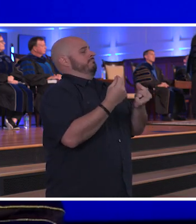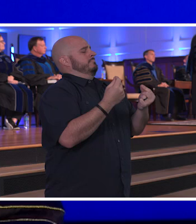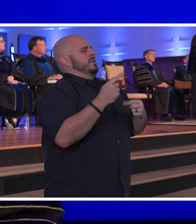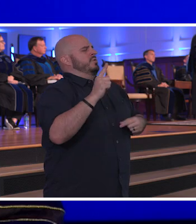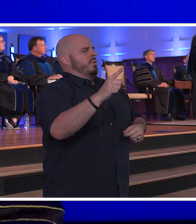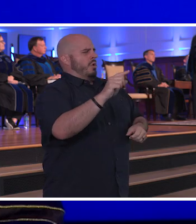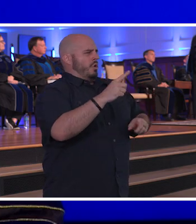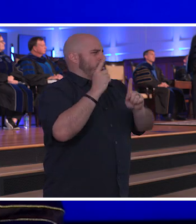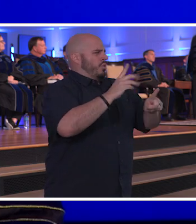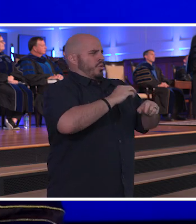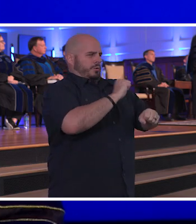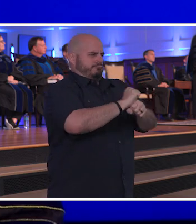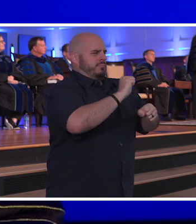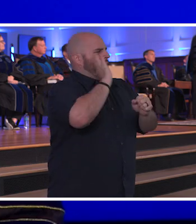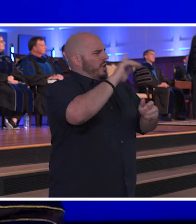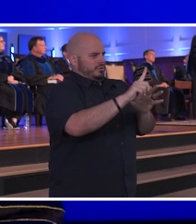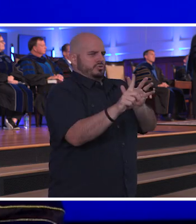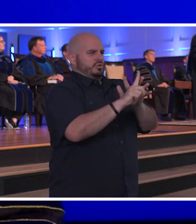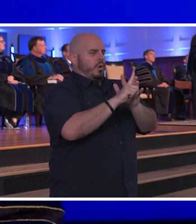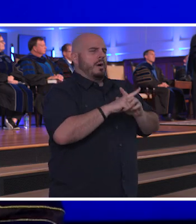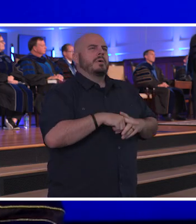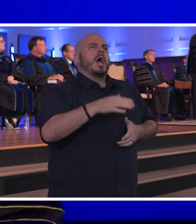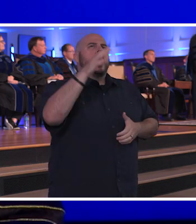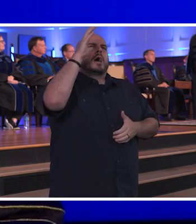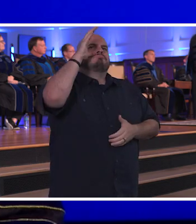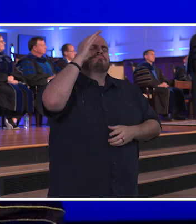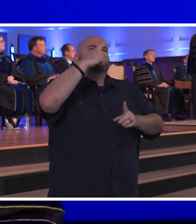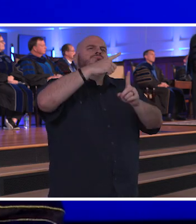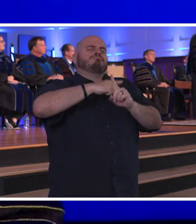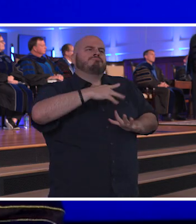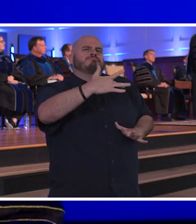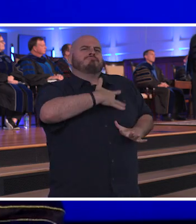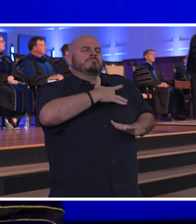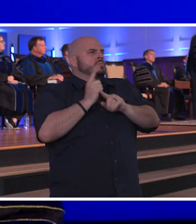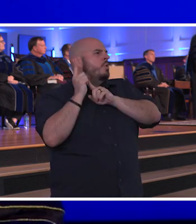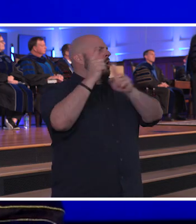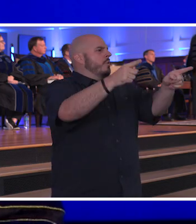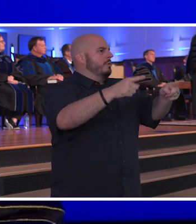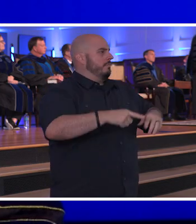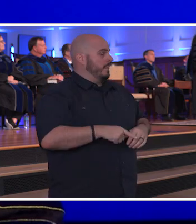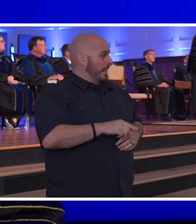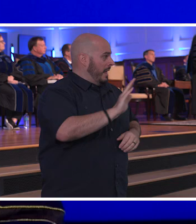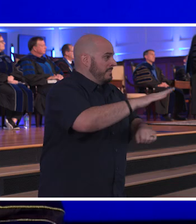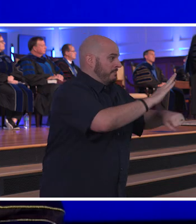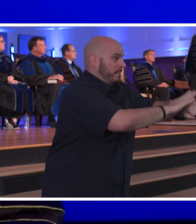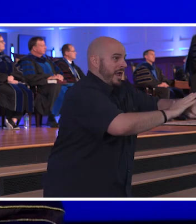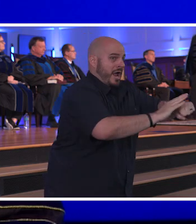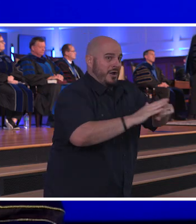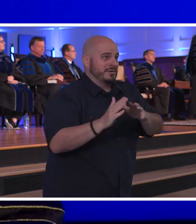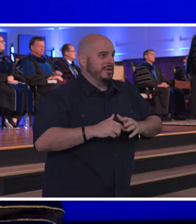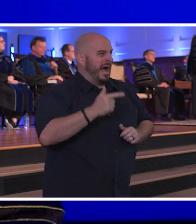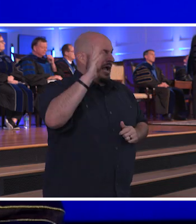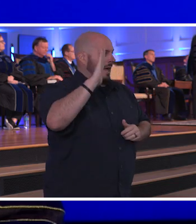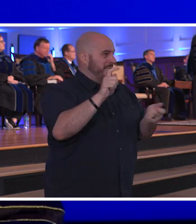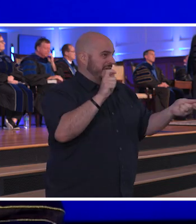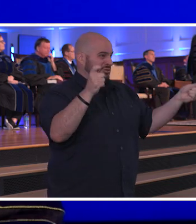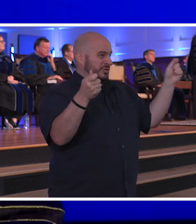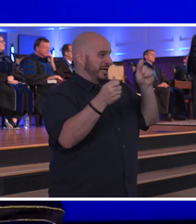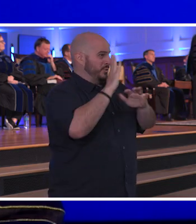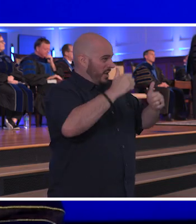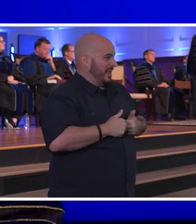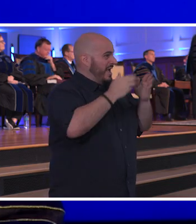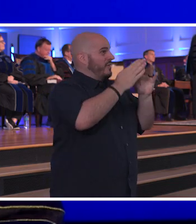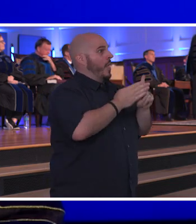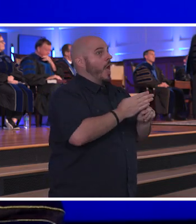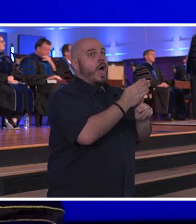here. Be prepared. God may change the course of your life next week, and that would not be a bad